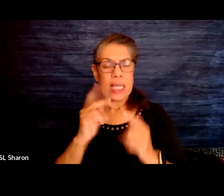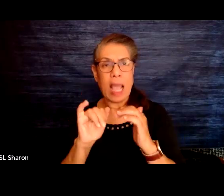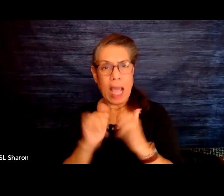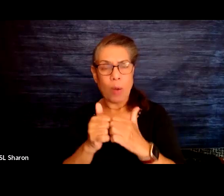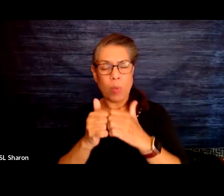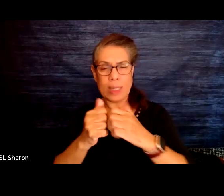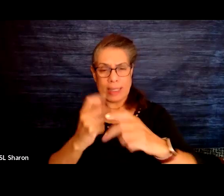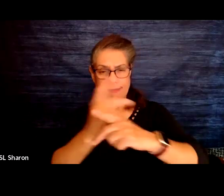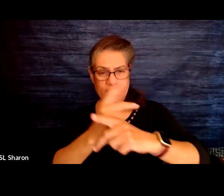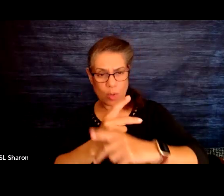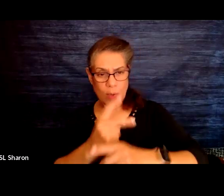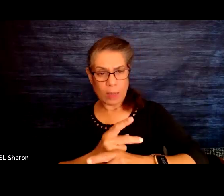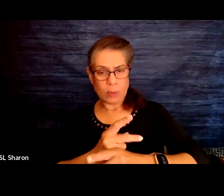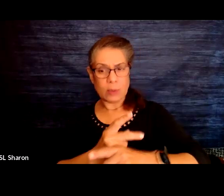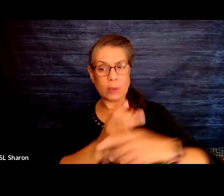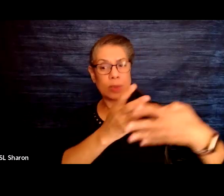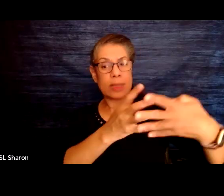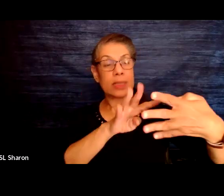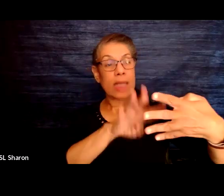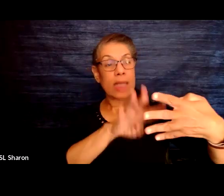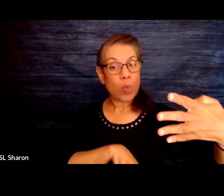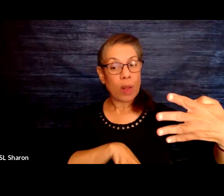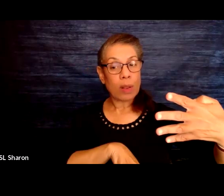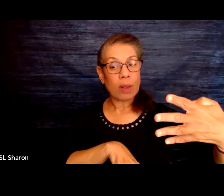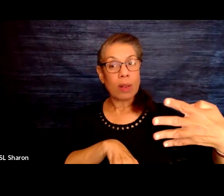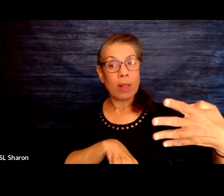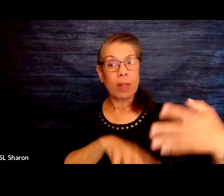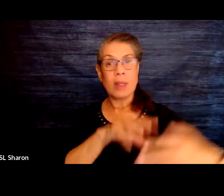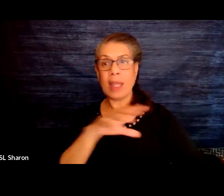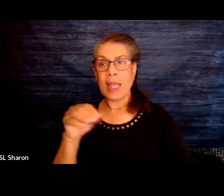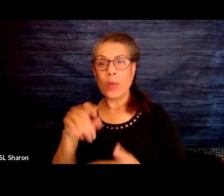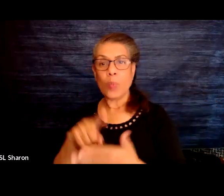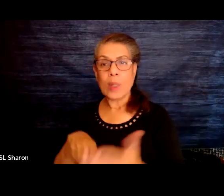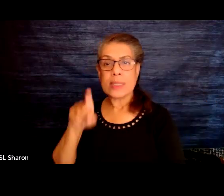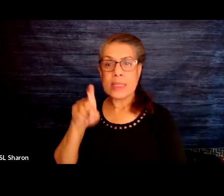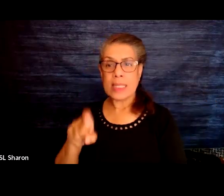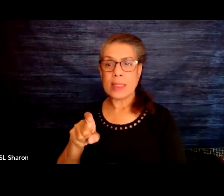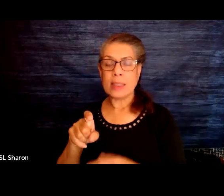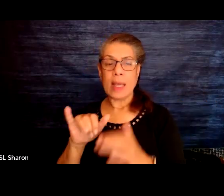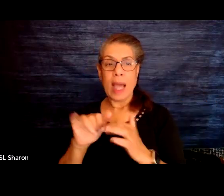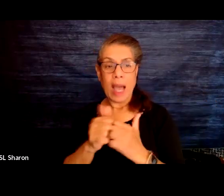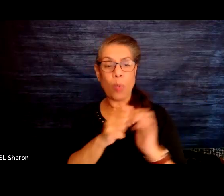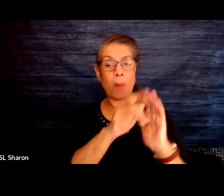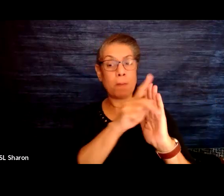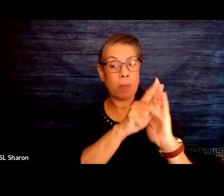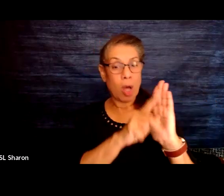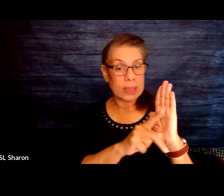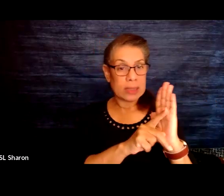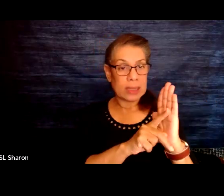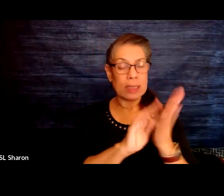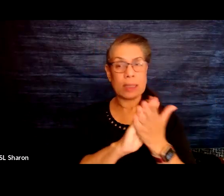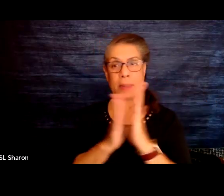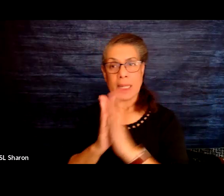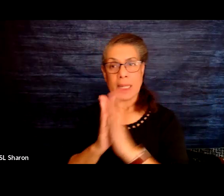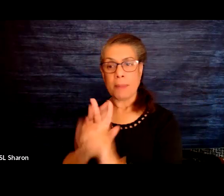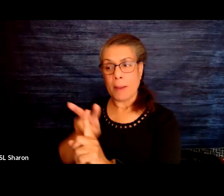down between schedules and the variety of other things, the nuts and bolts of how you turn a policy into implementation that